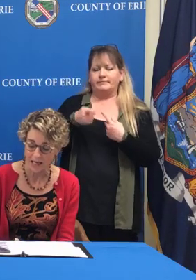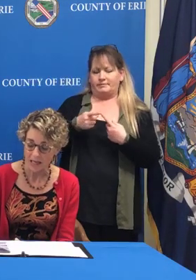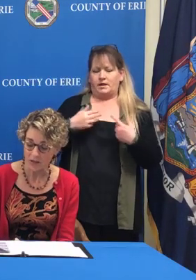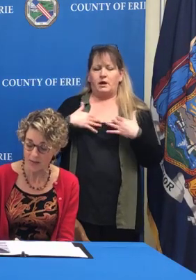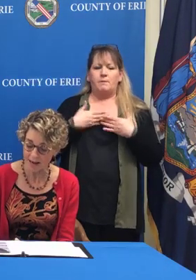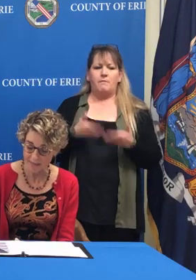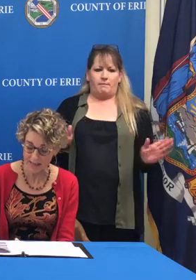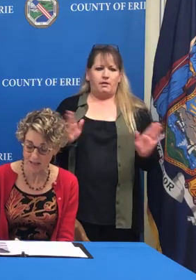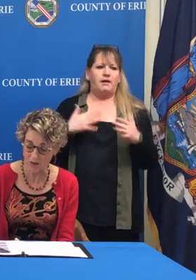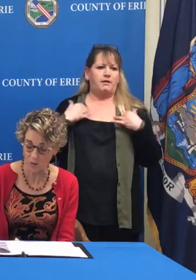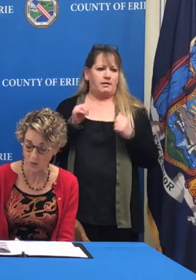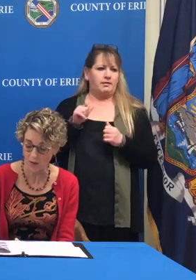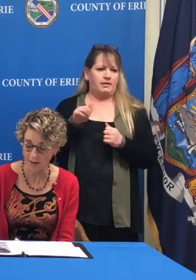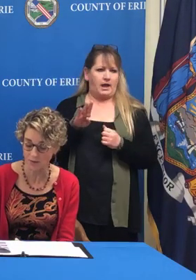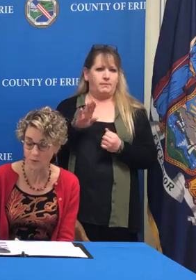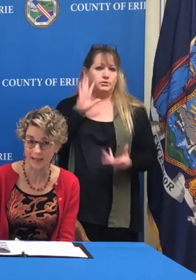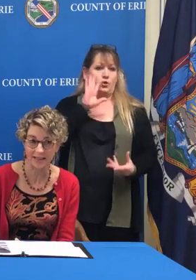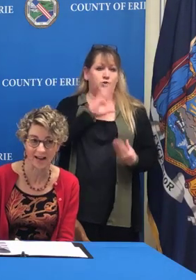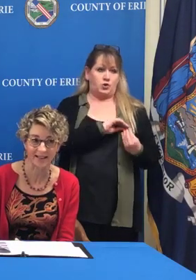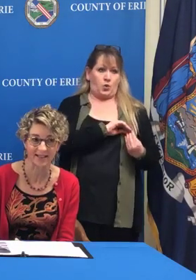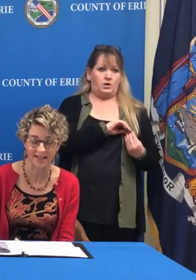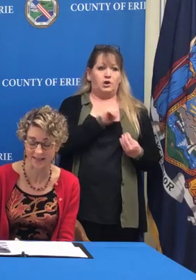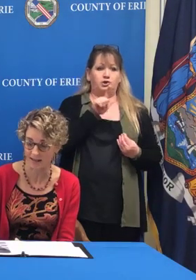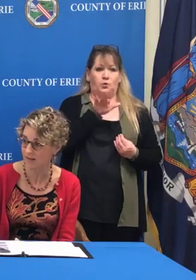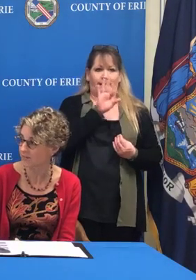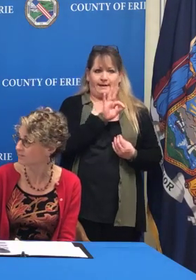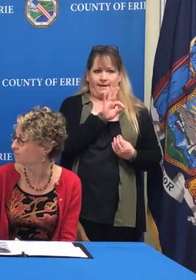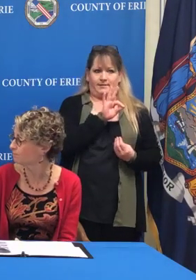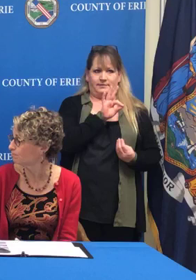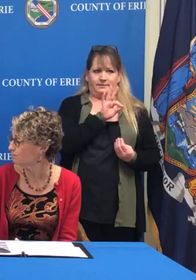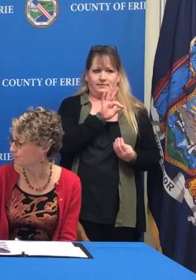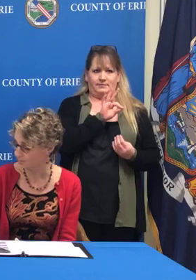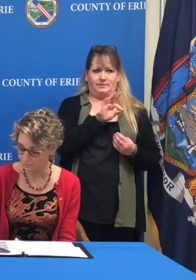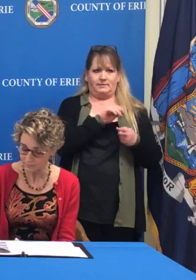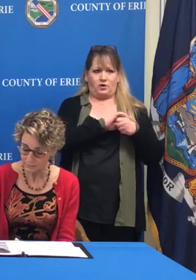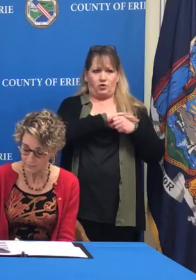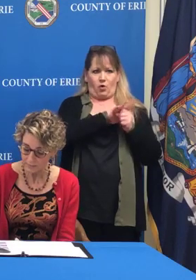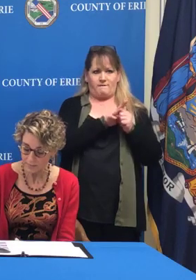Lab. So that makes a total of 29 cases.